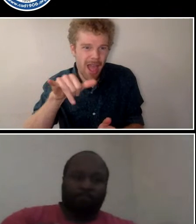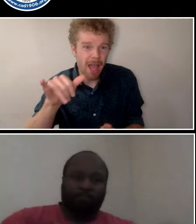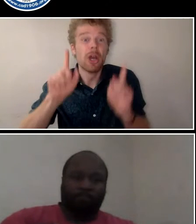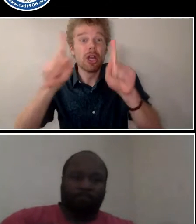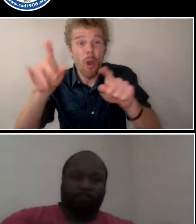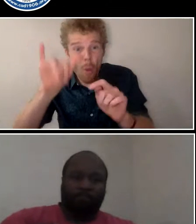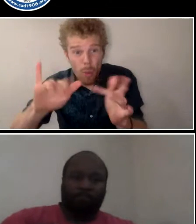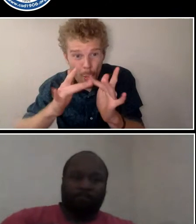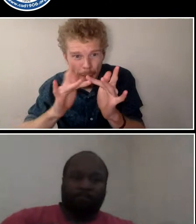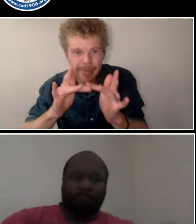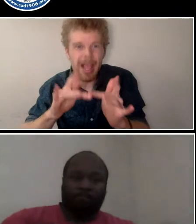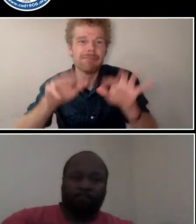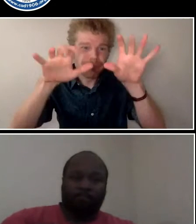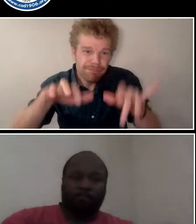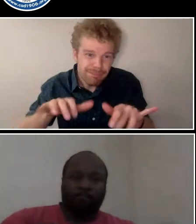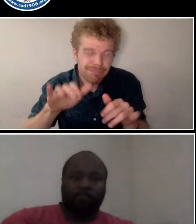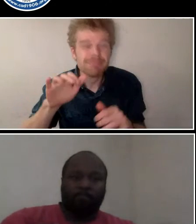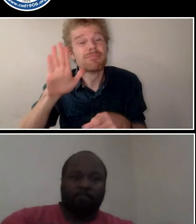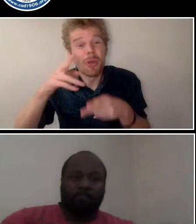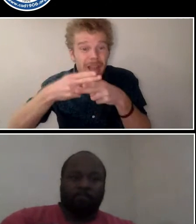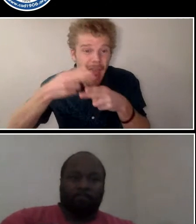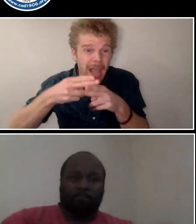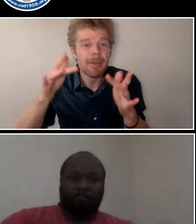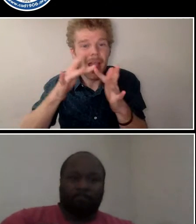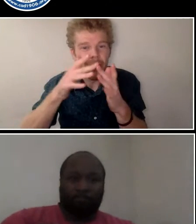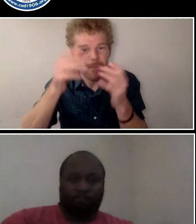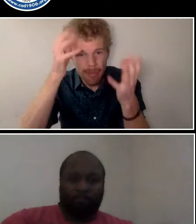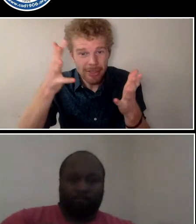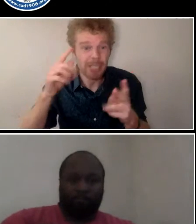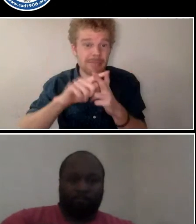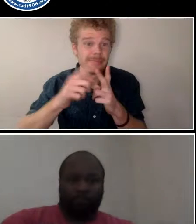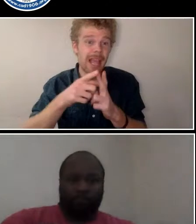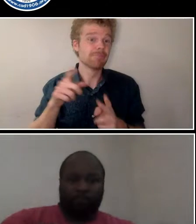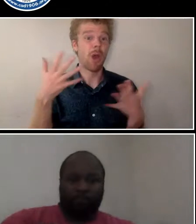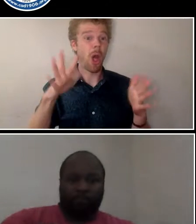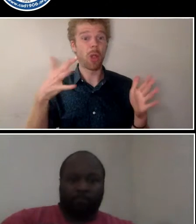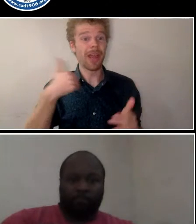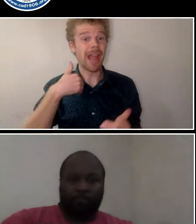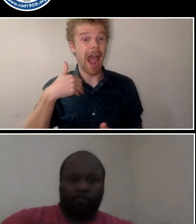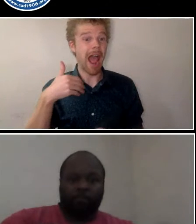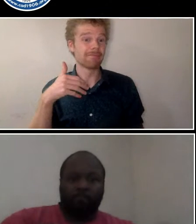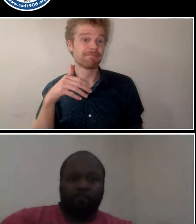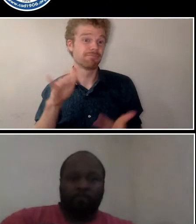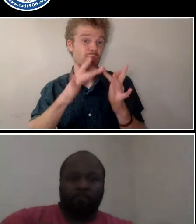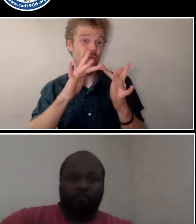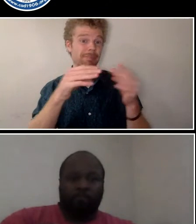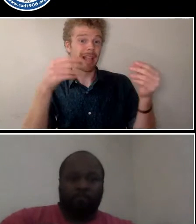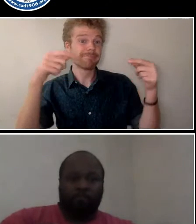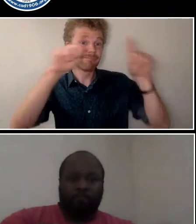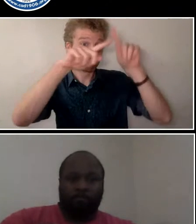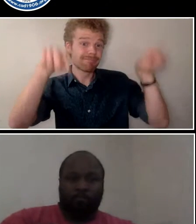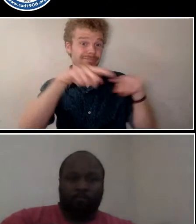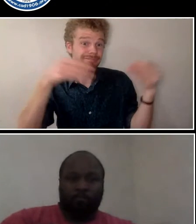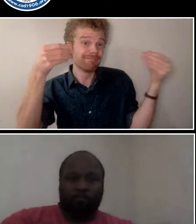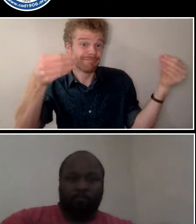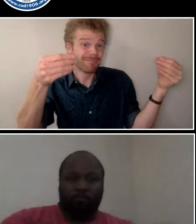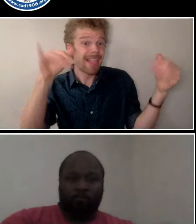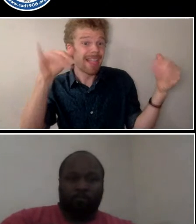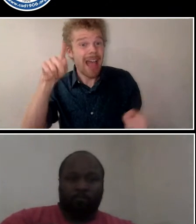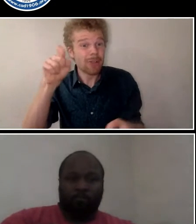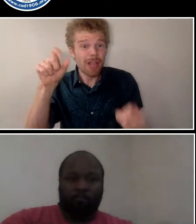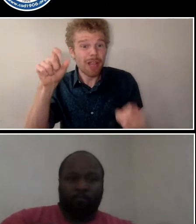Once your name is on the ballot, then it's pretty easy to sign up with this website. You just go in as the candidate, you fill out all